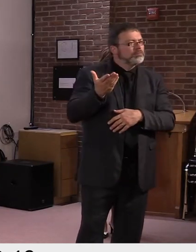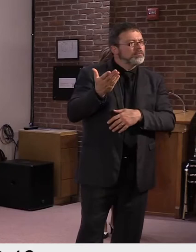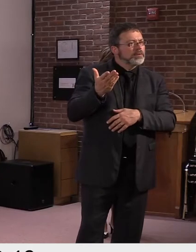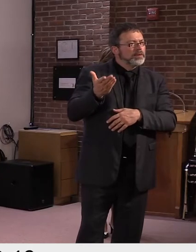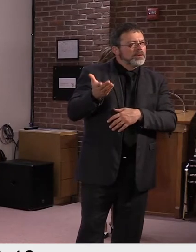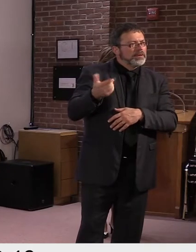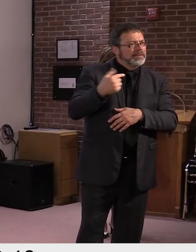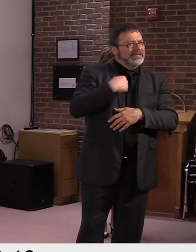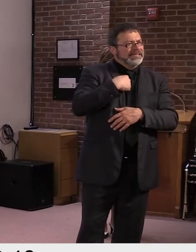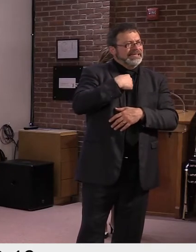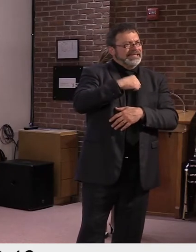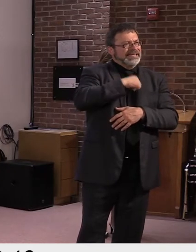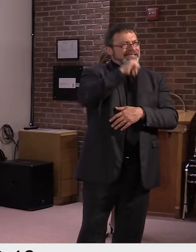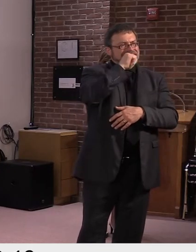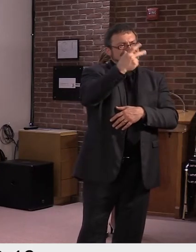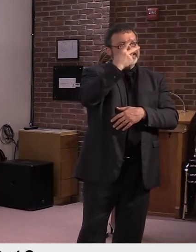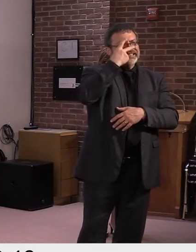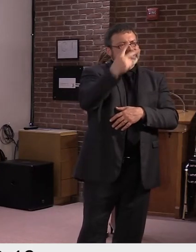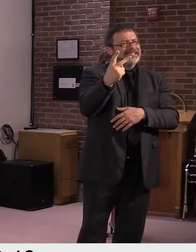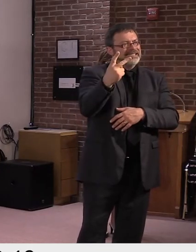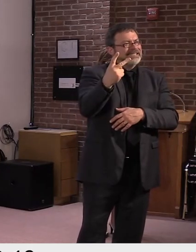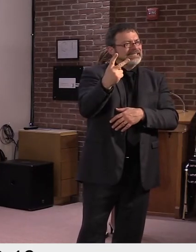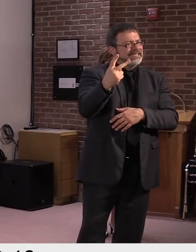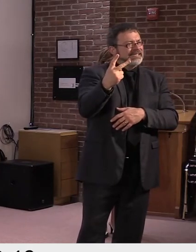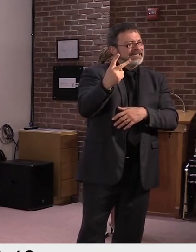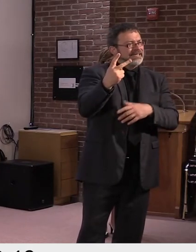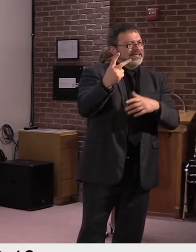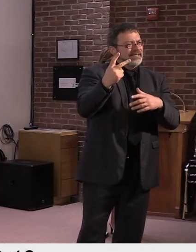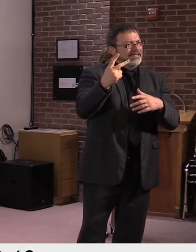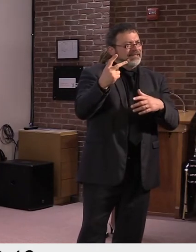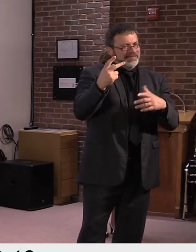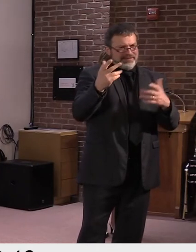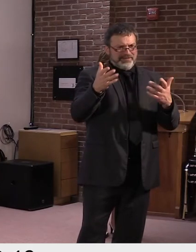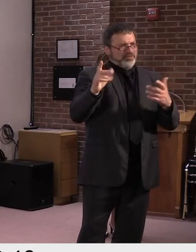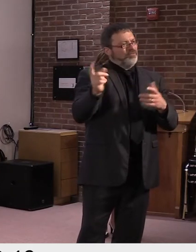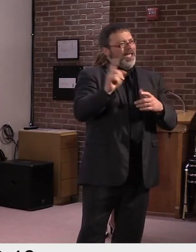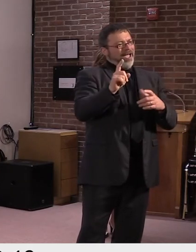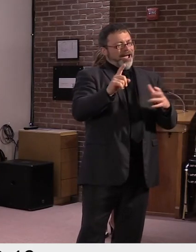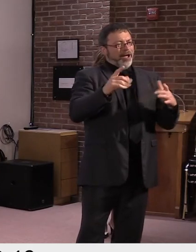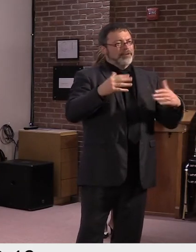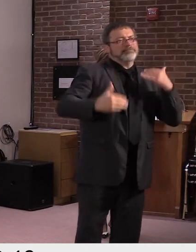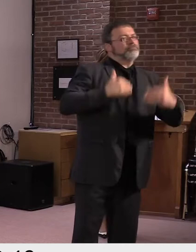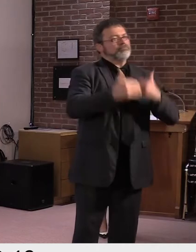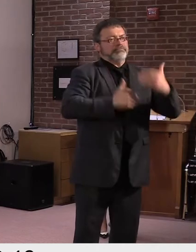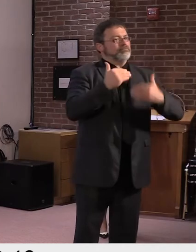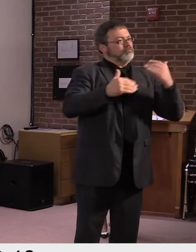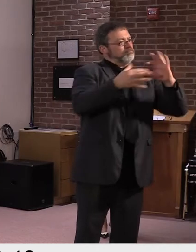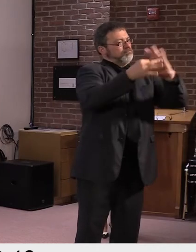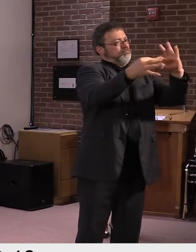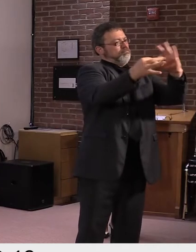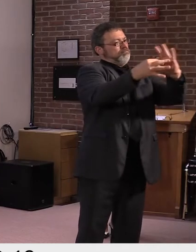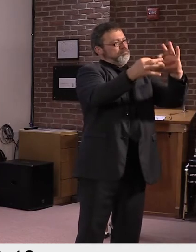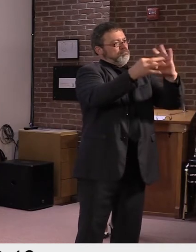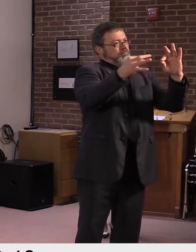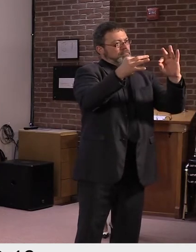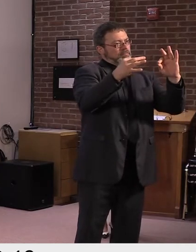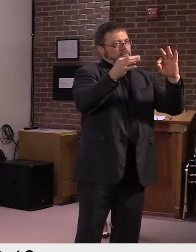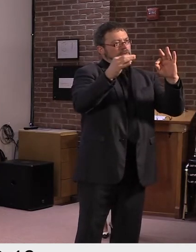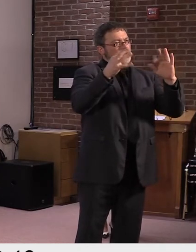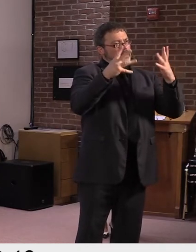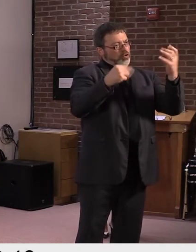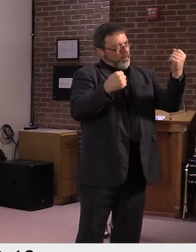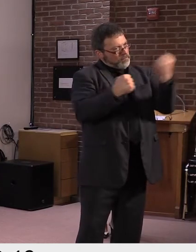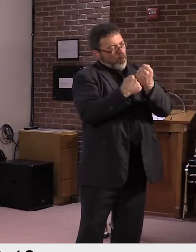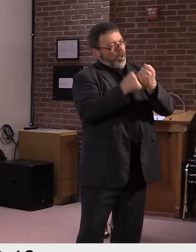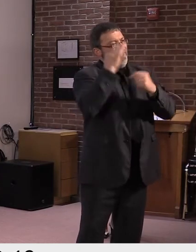as a active political statement, really more solidarity with folks around the nation